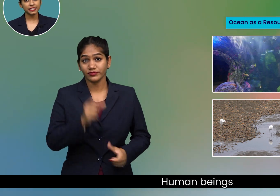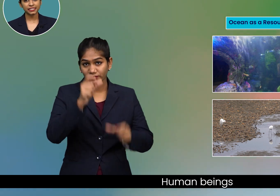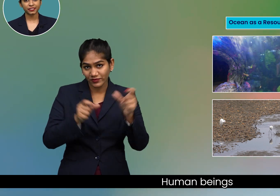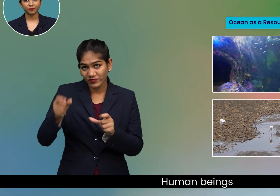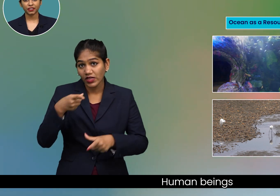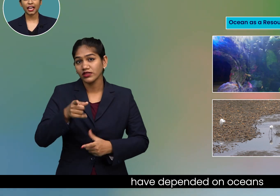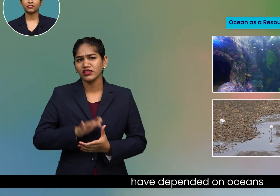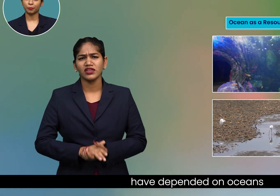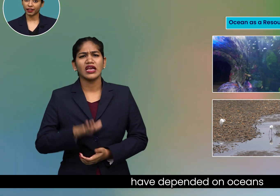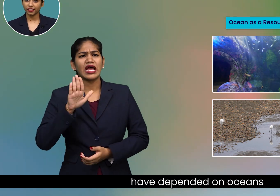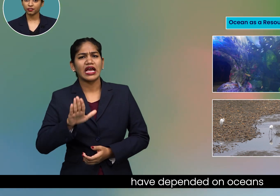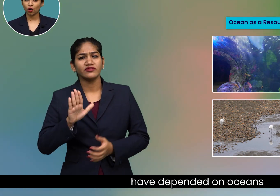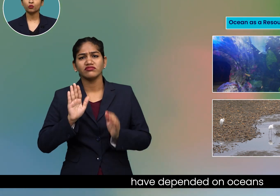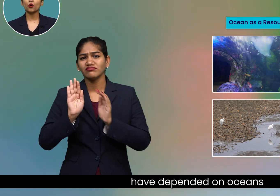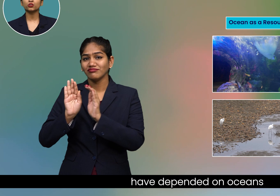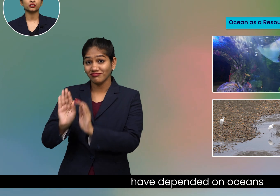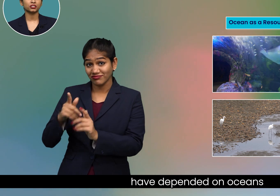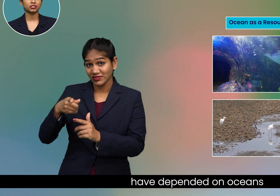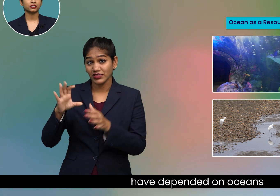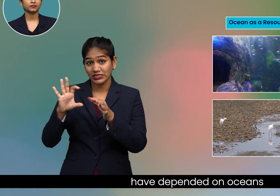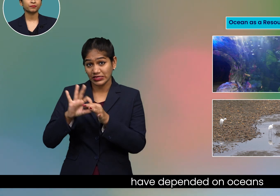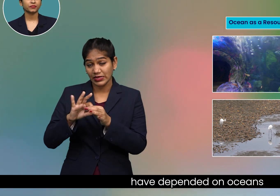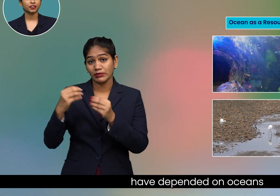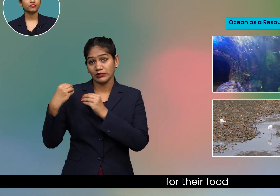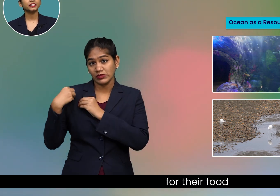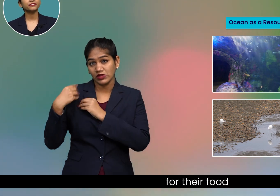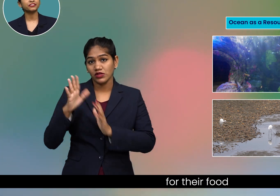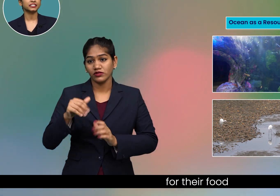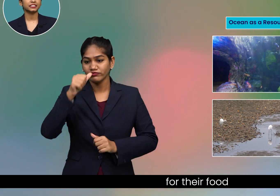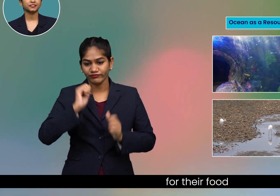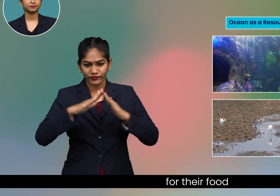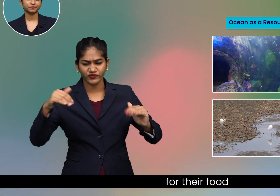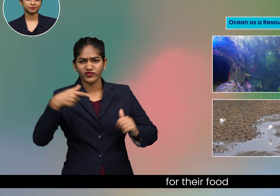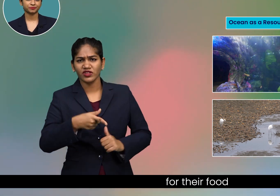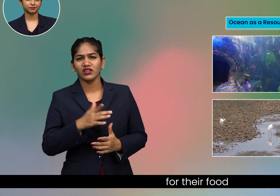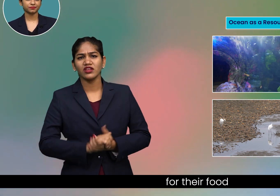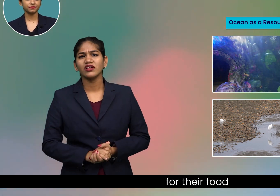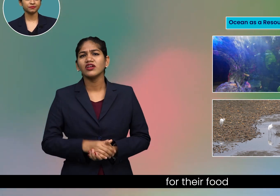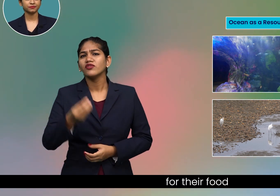Human beings have depended on oceans for their food